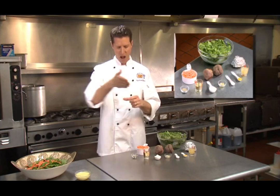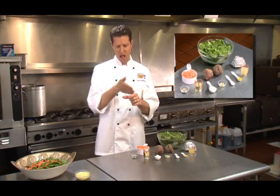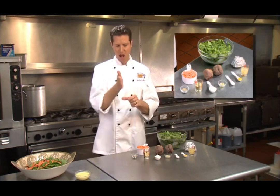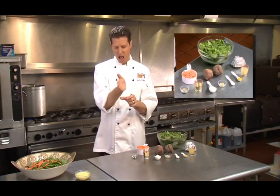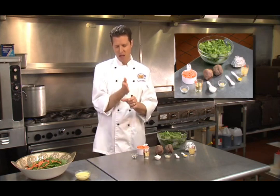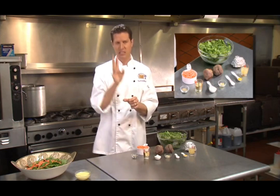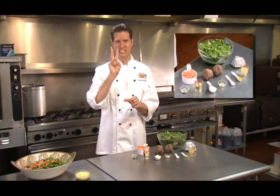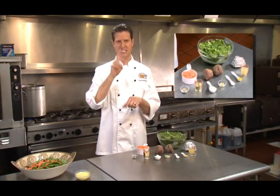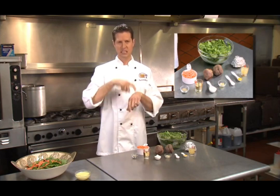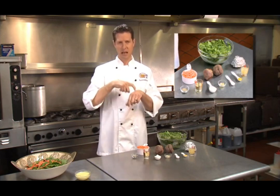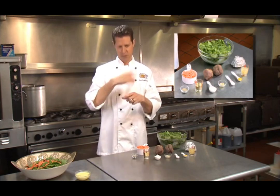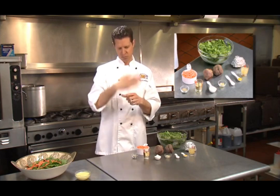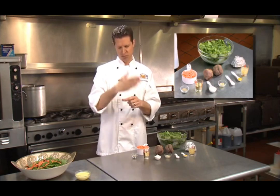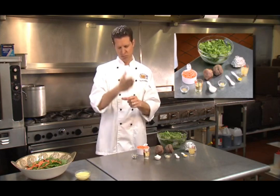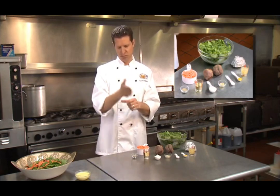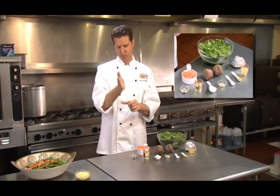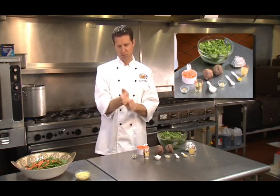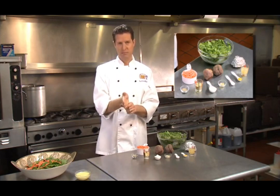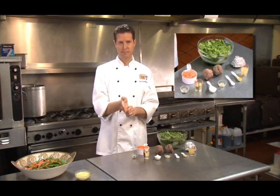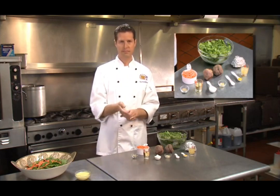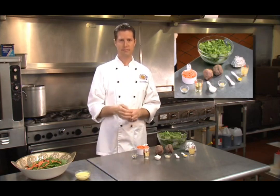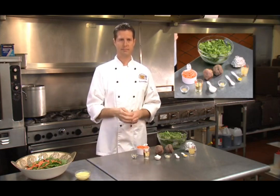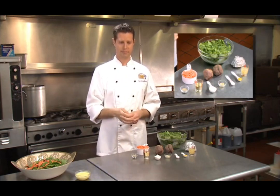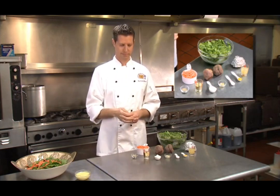Cut each beet into 6 wedges.